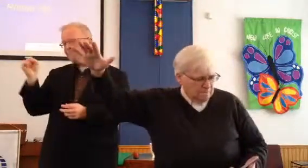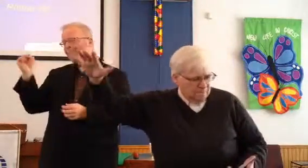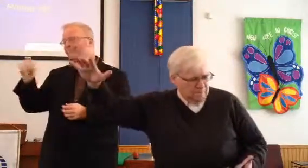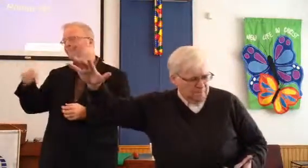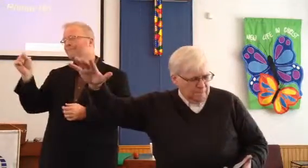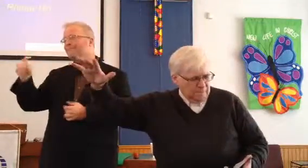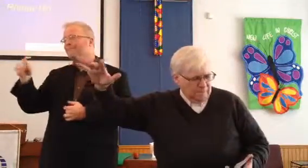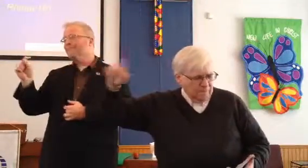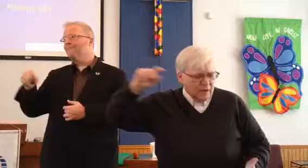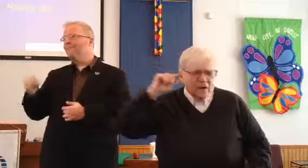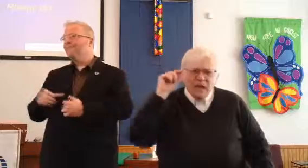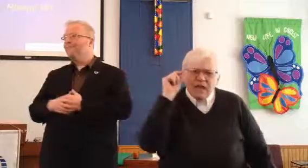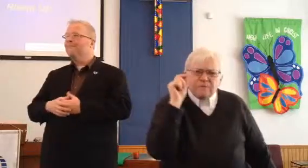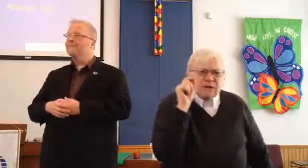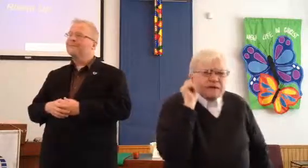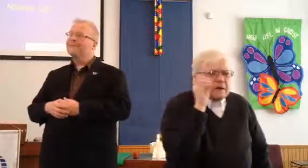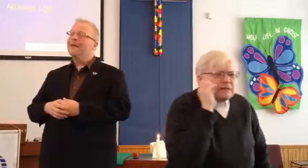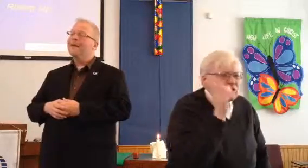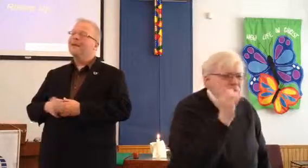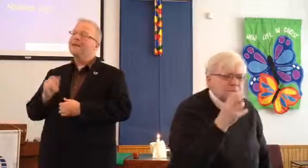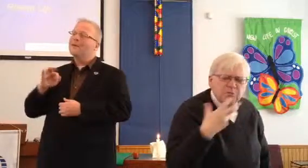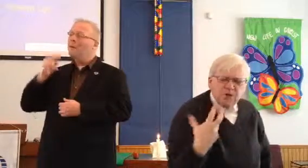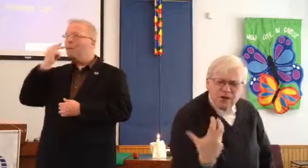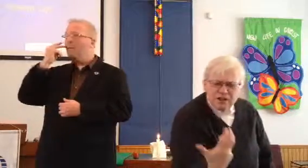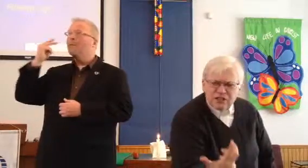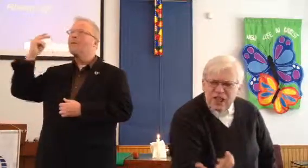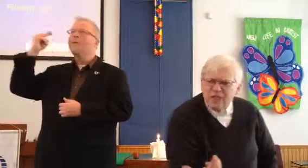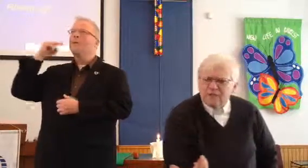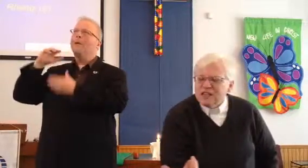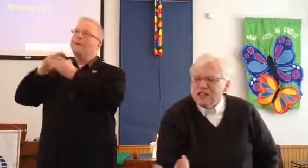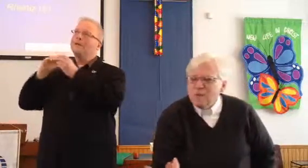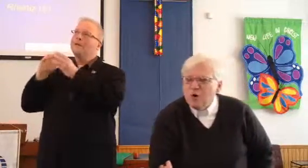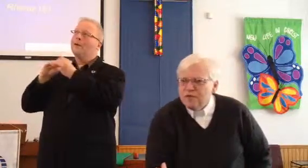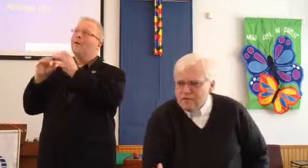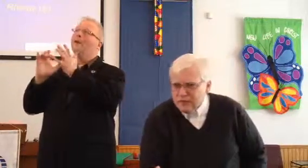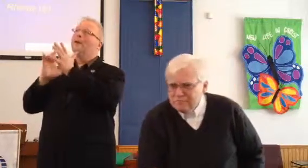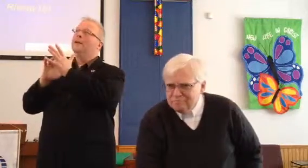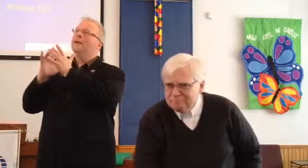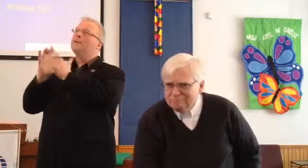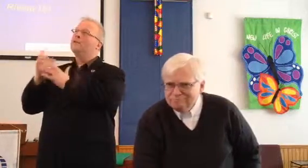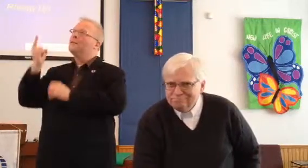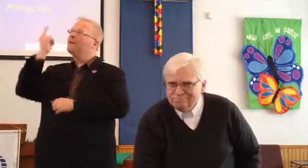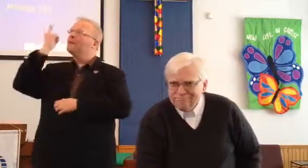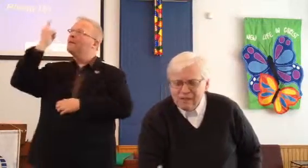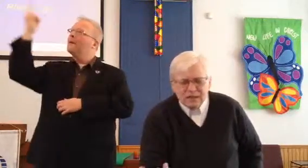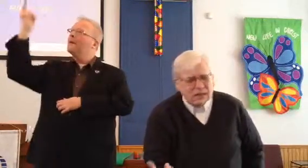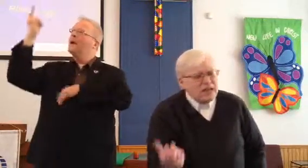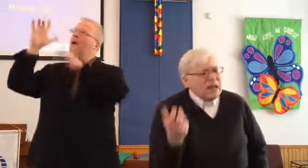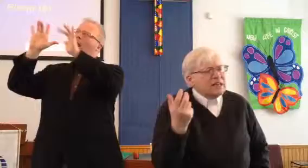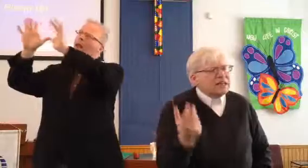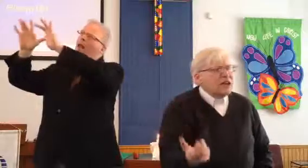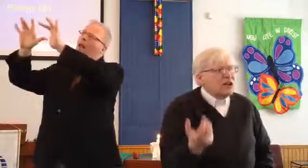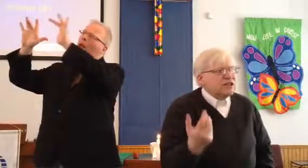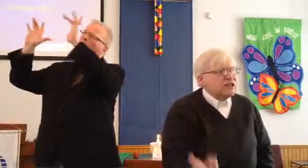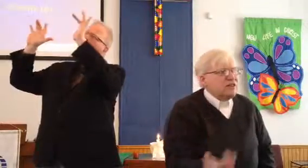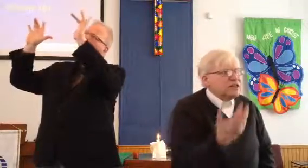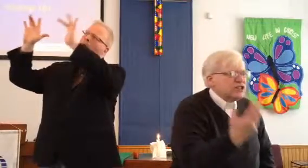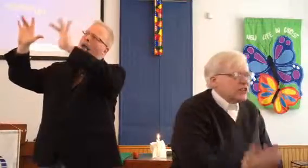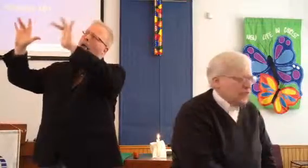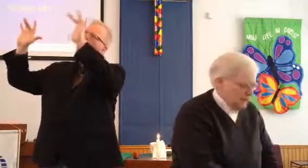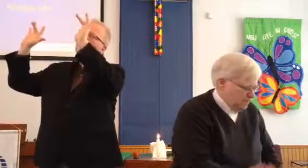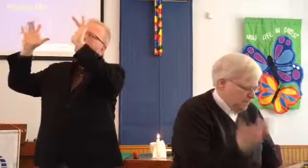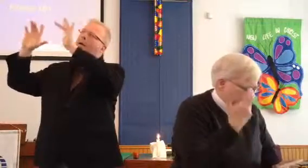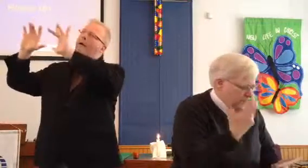mountaintop, if we can just put ourselves in the movie and see